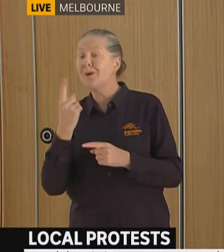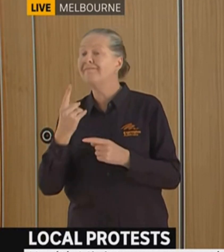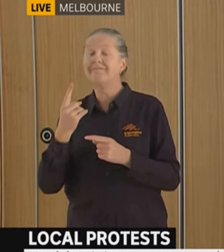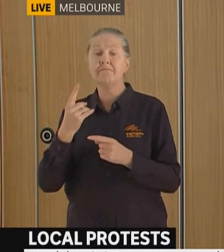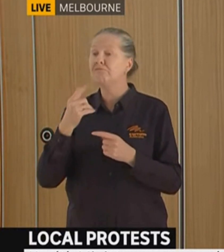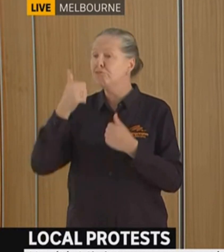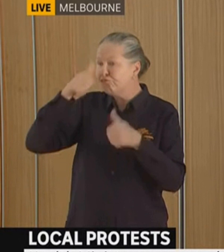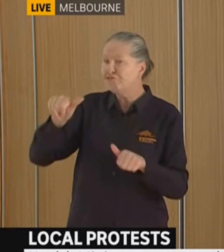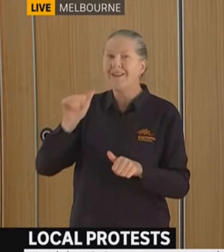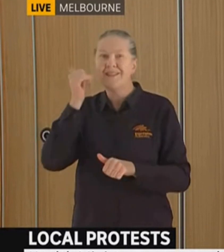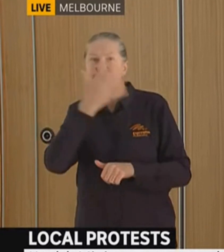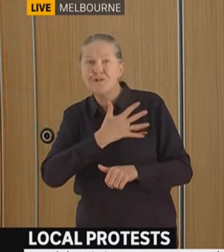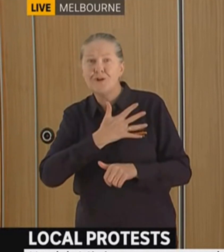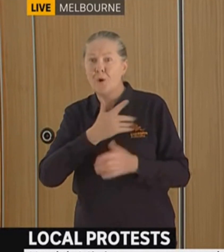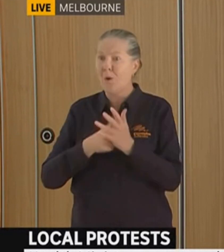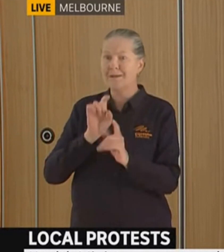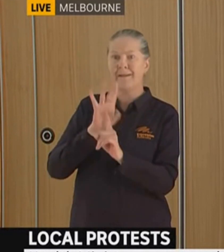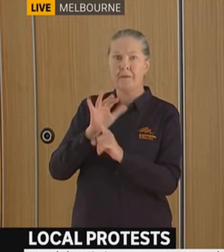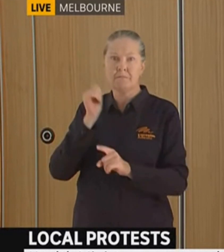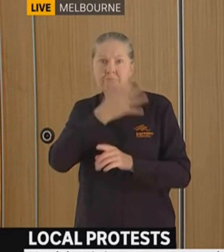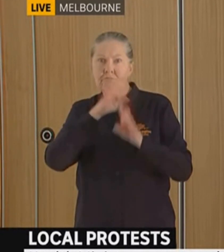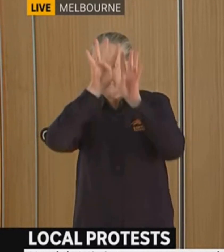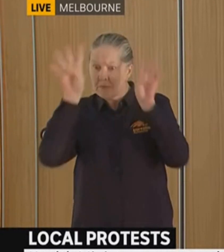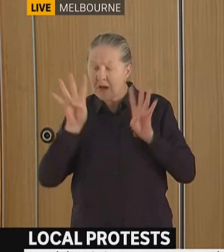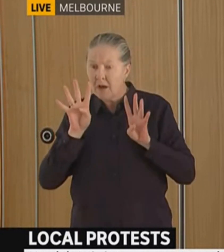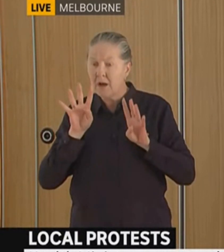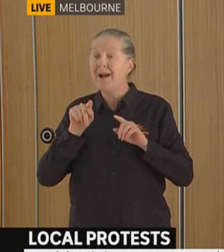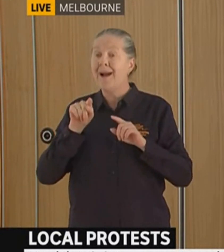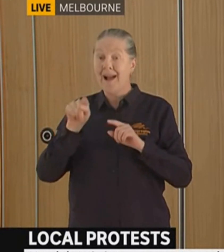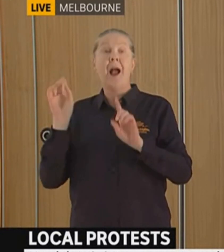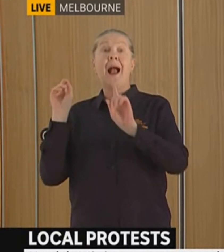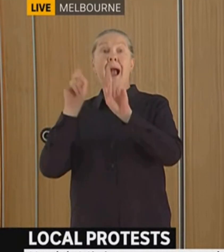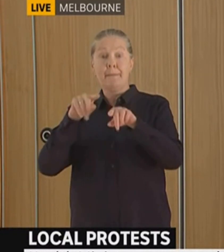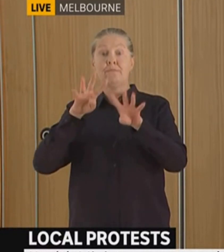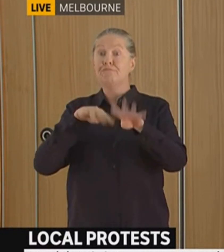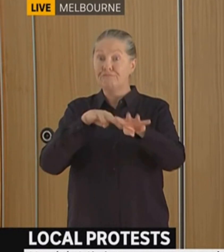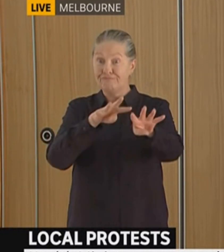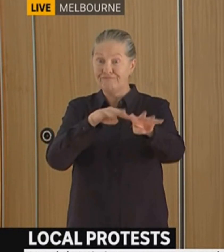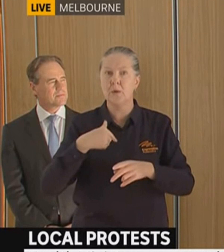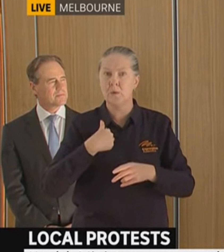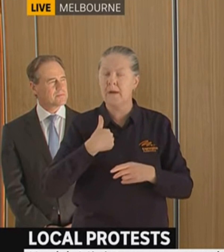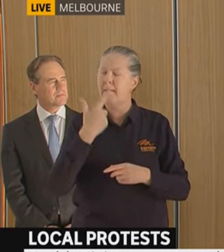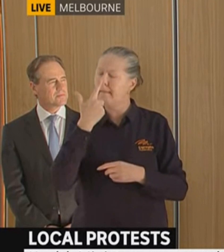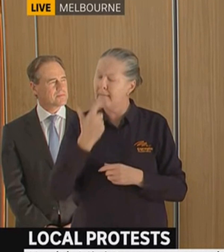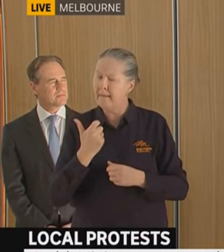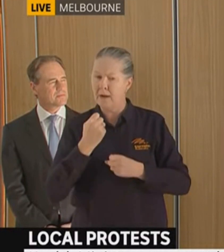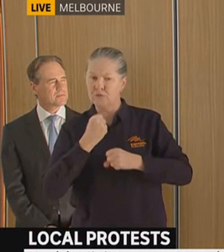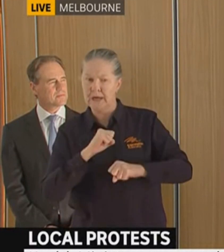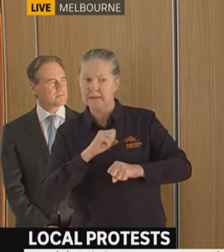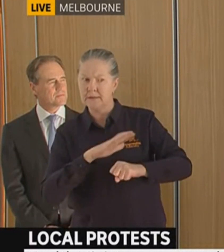they attend a mass gathering, they then risk taking that back to their elders and their